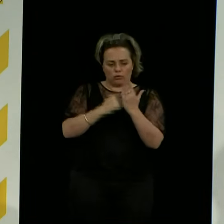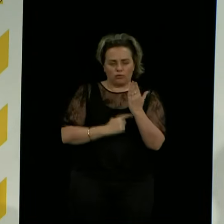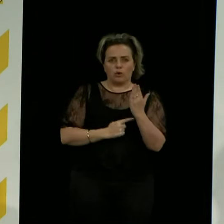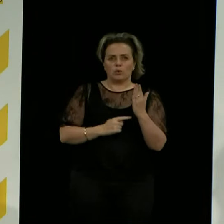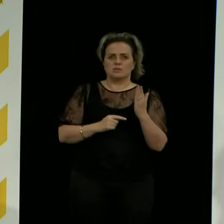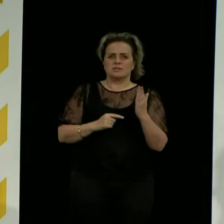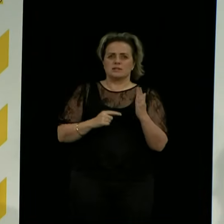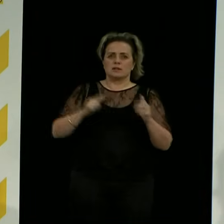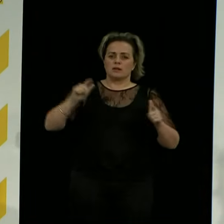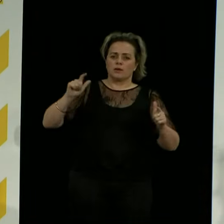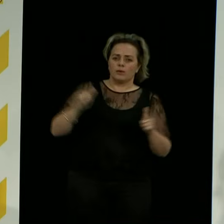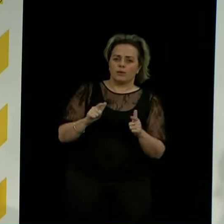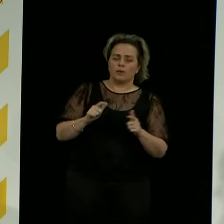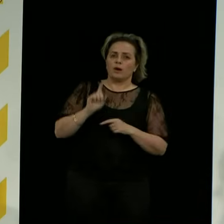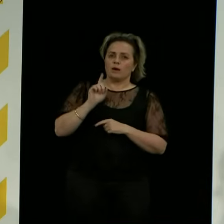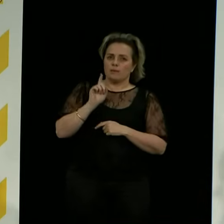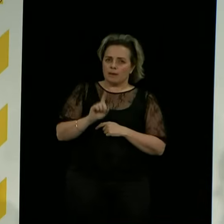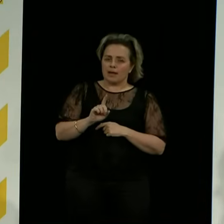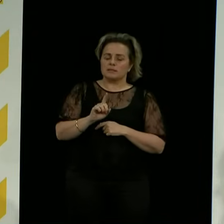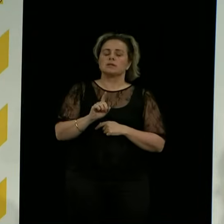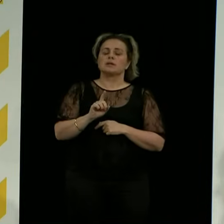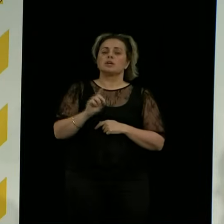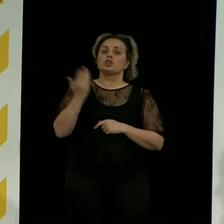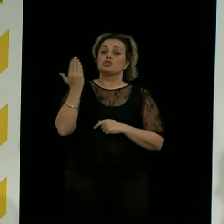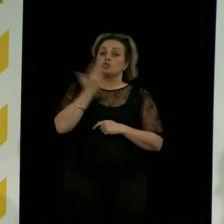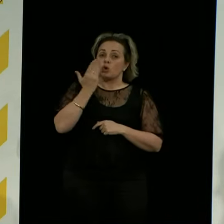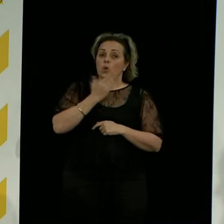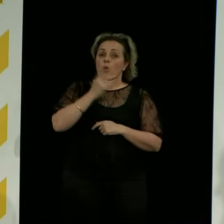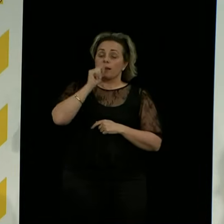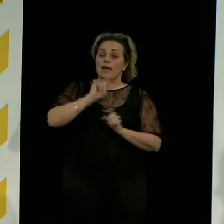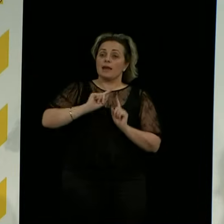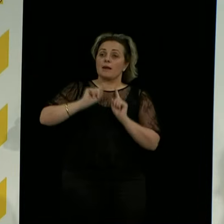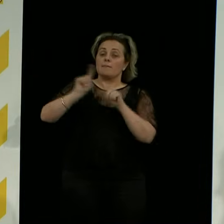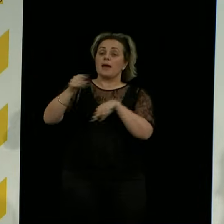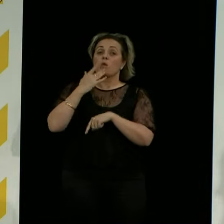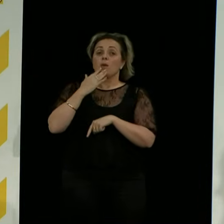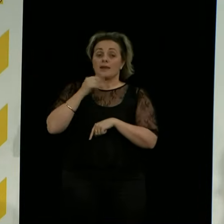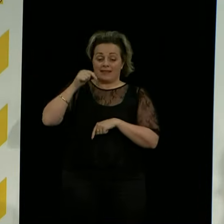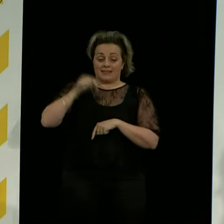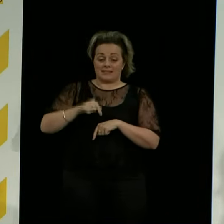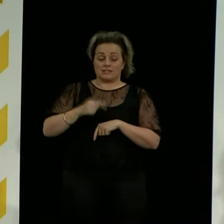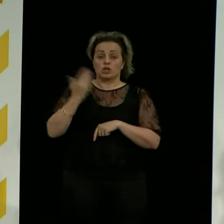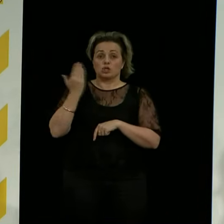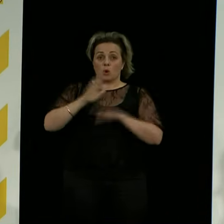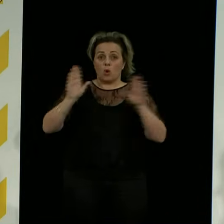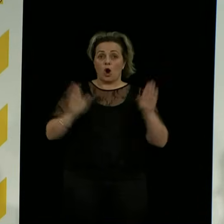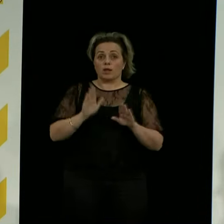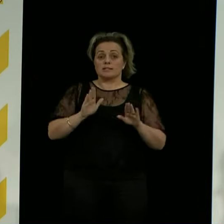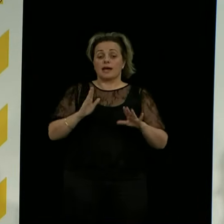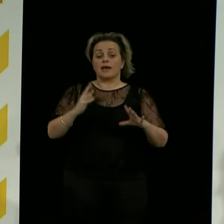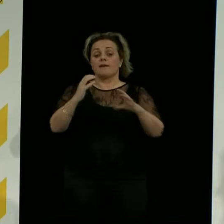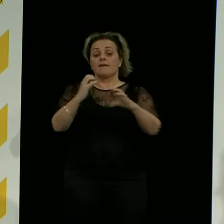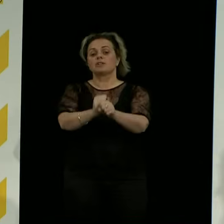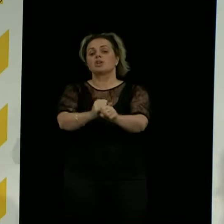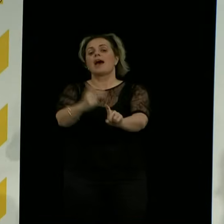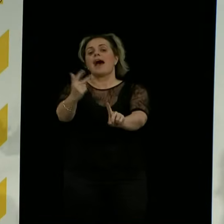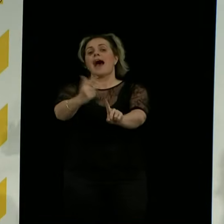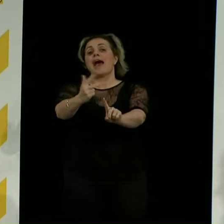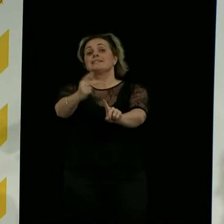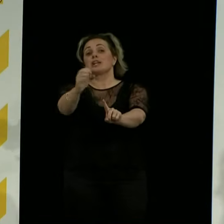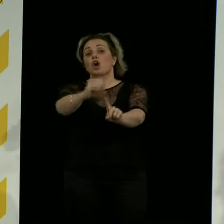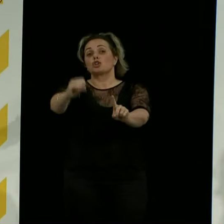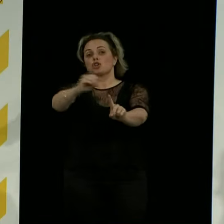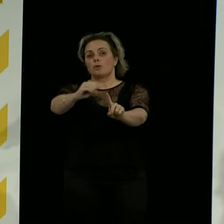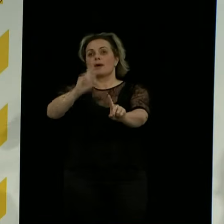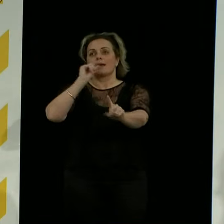move carefully, is that schools will be able to return after the school holidays on the 18th of October with a range of precautions